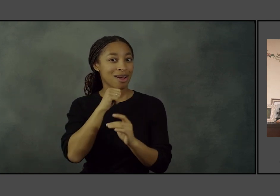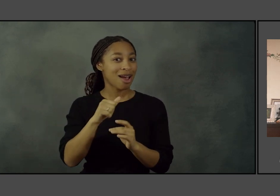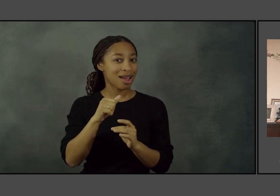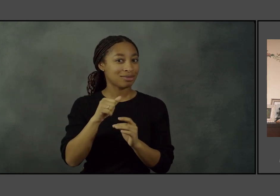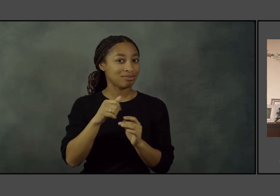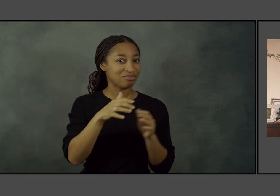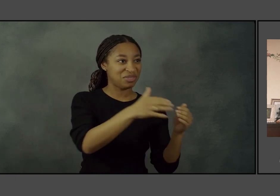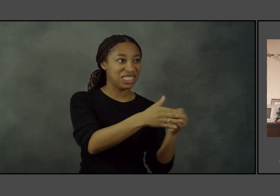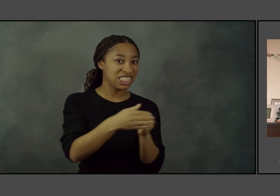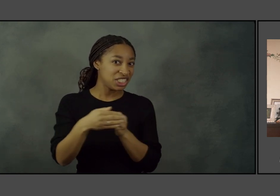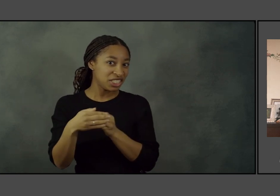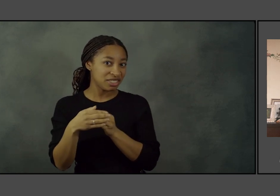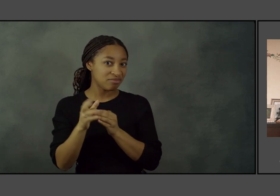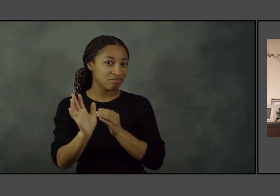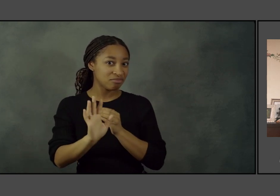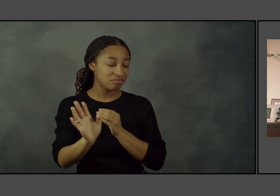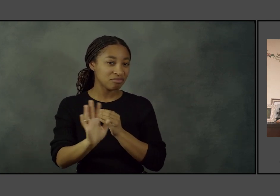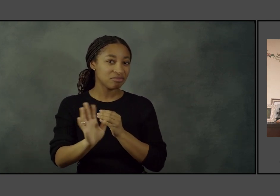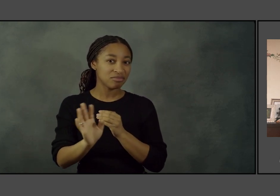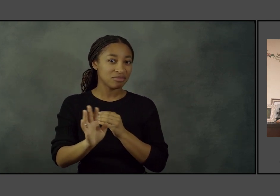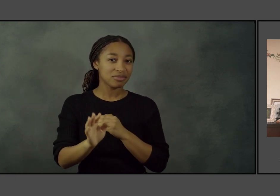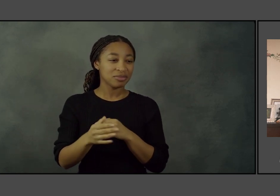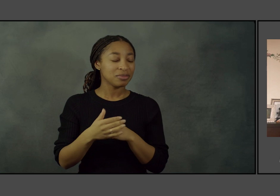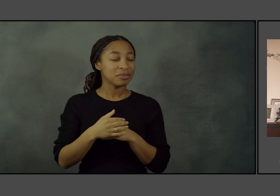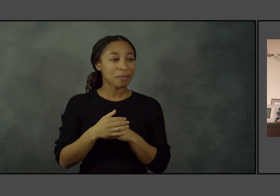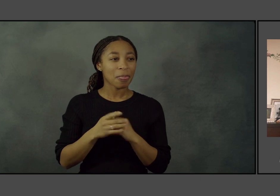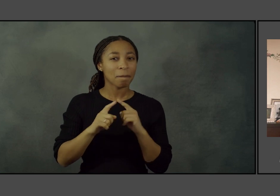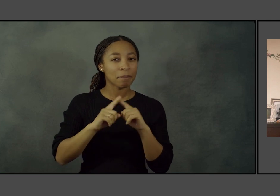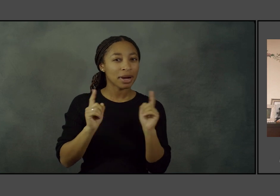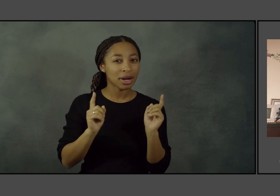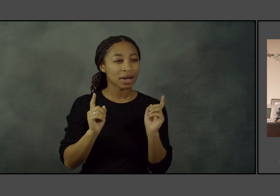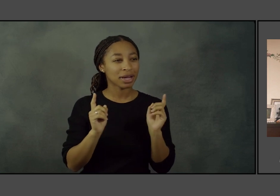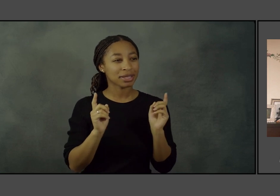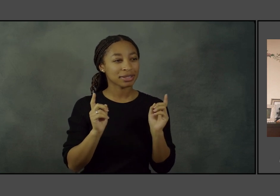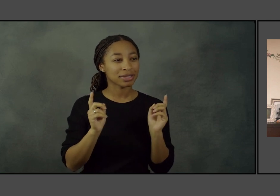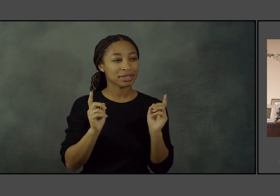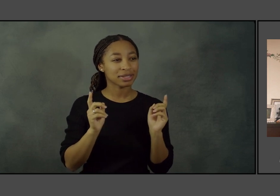of offering, and